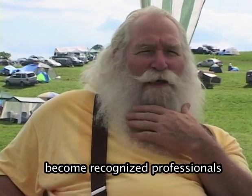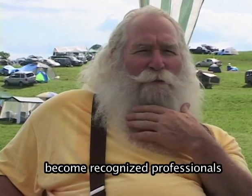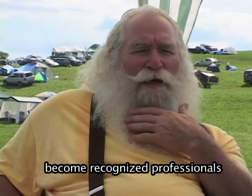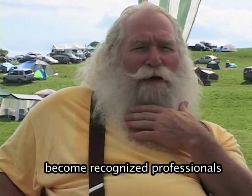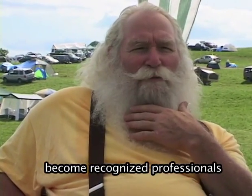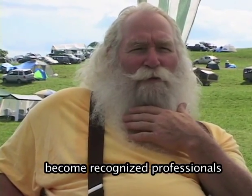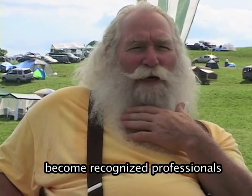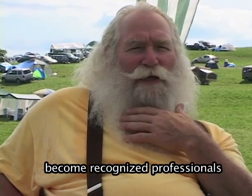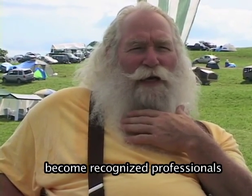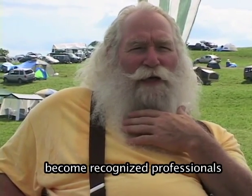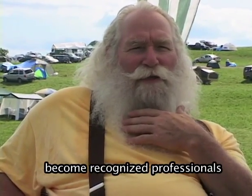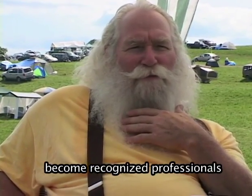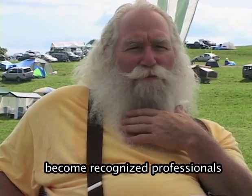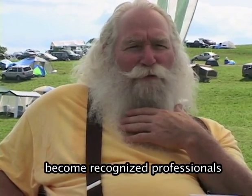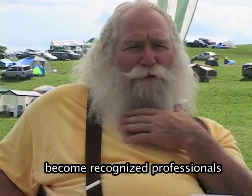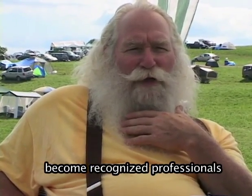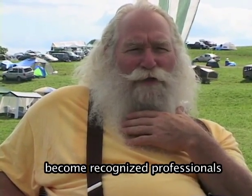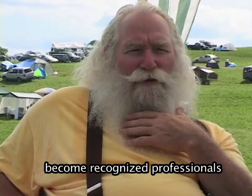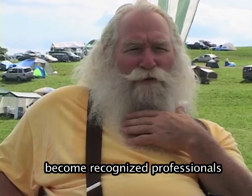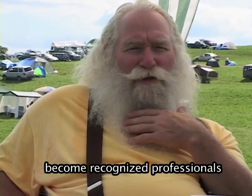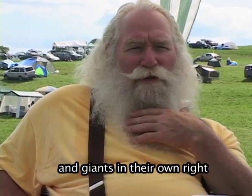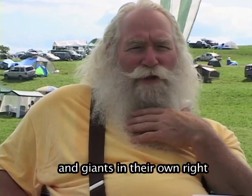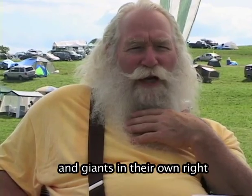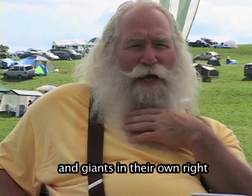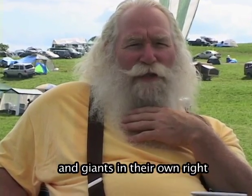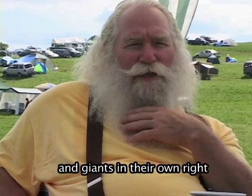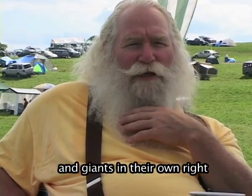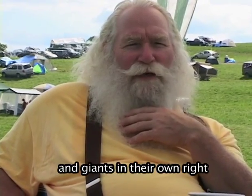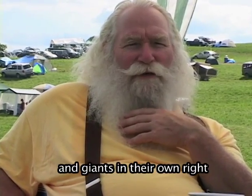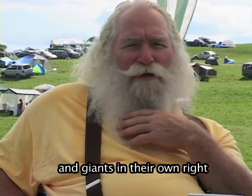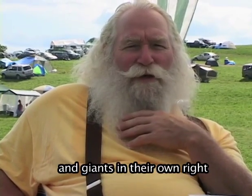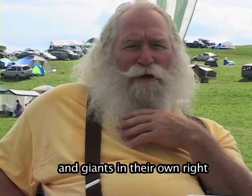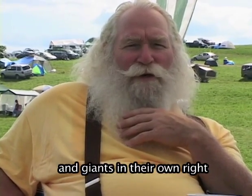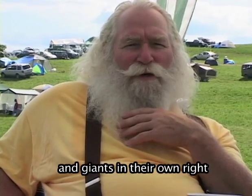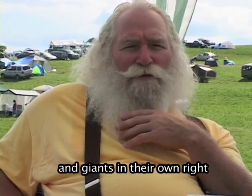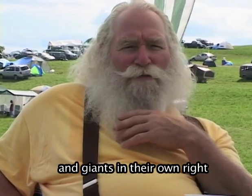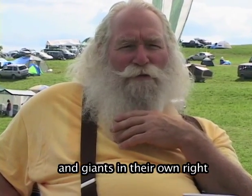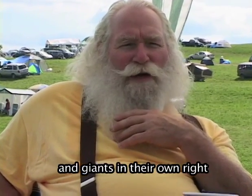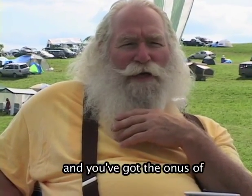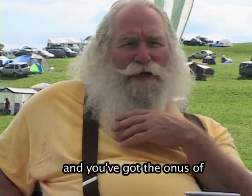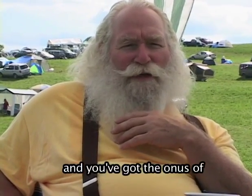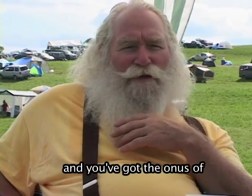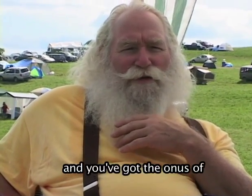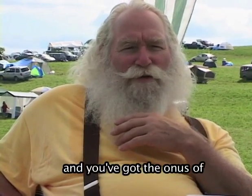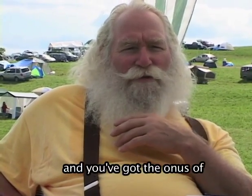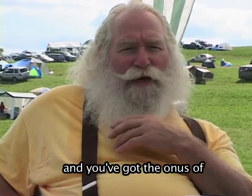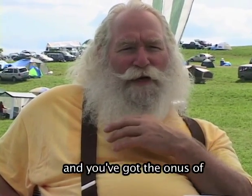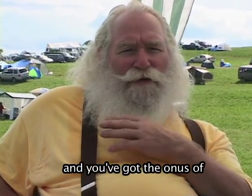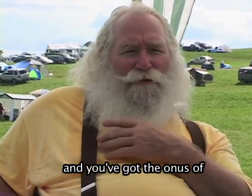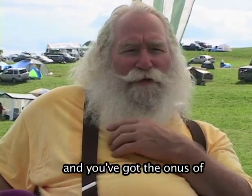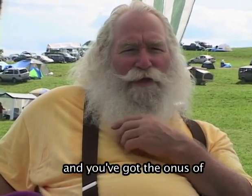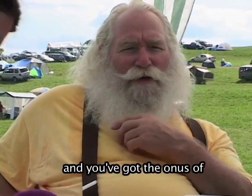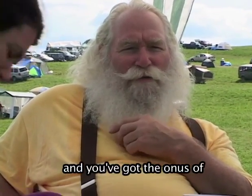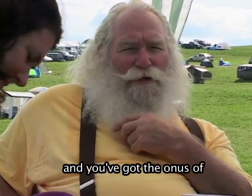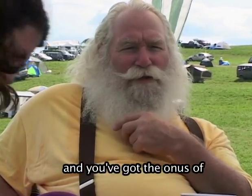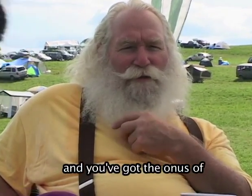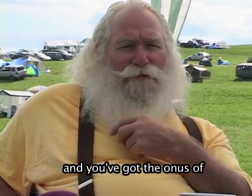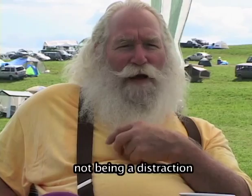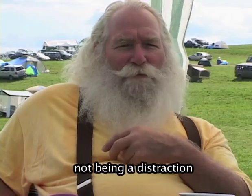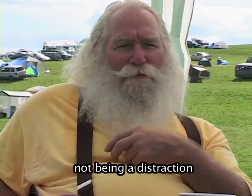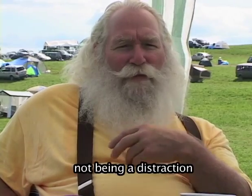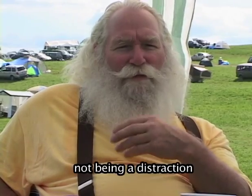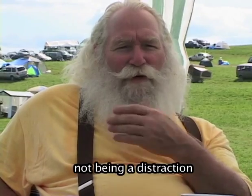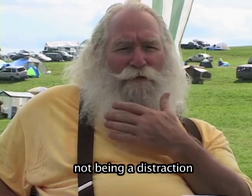to become recognized professionals and giants in their own right, and you've got the